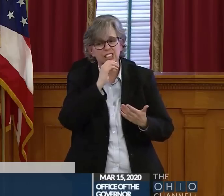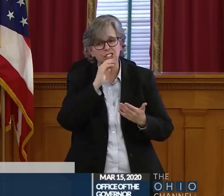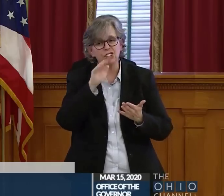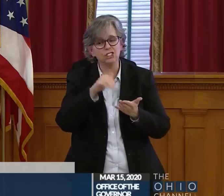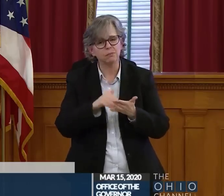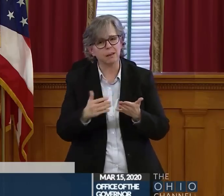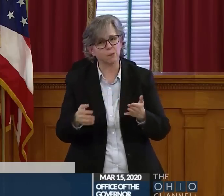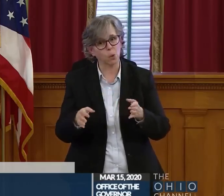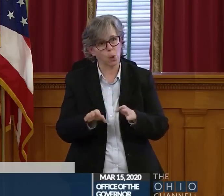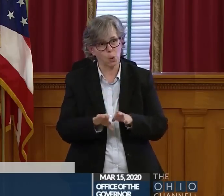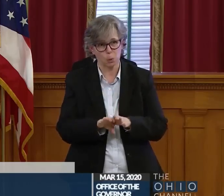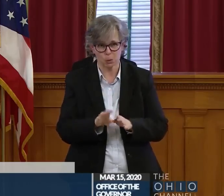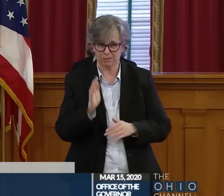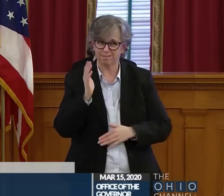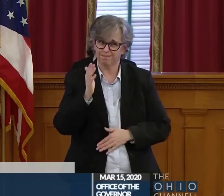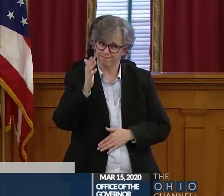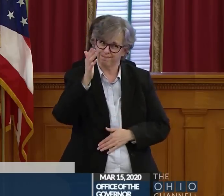we will